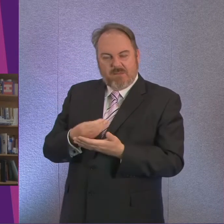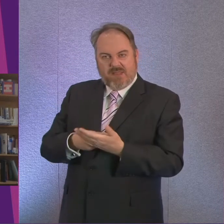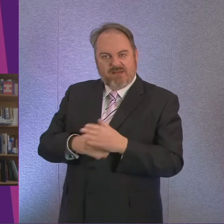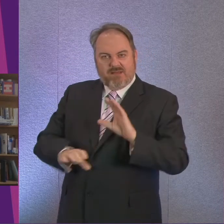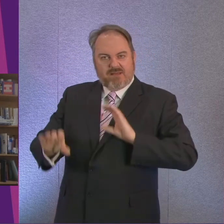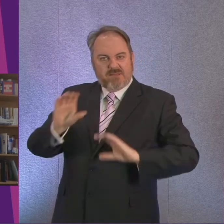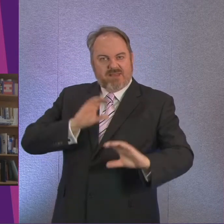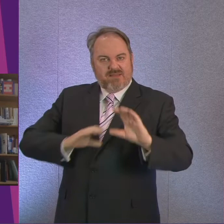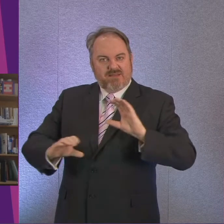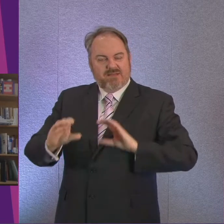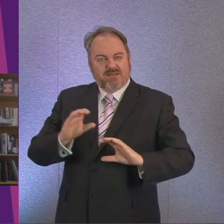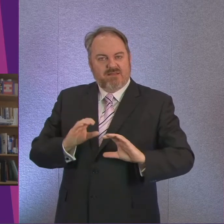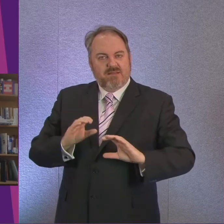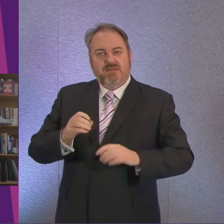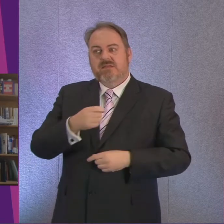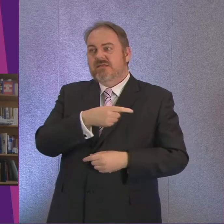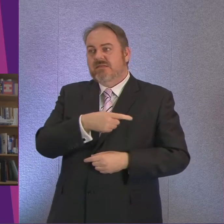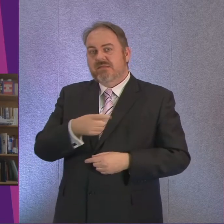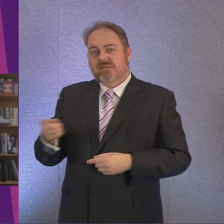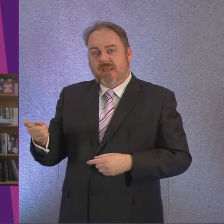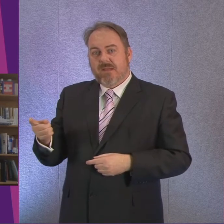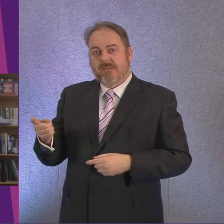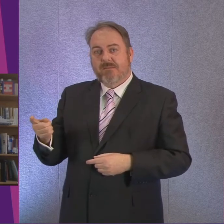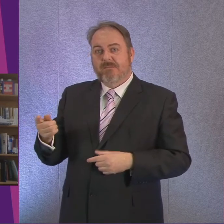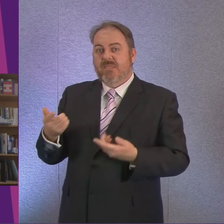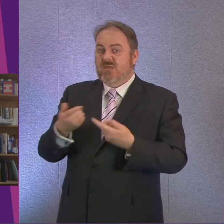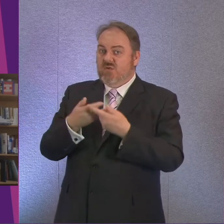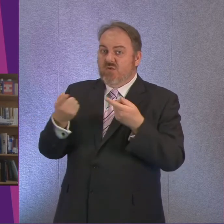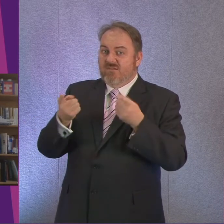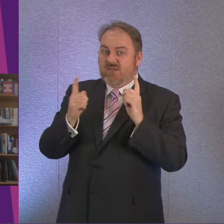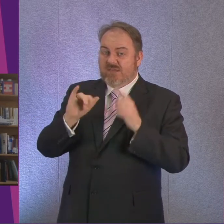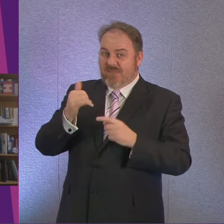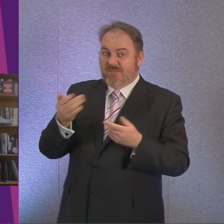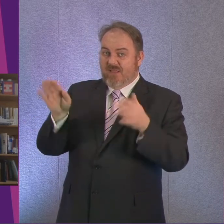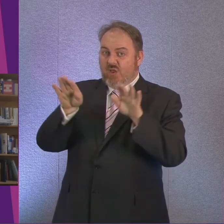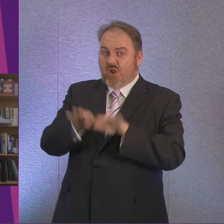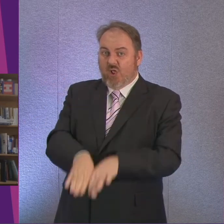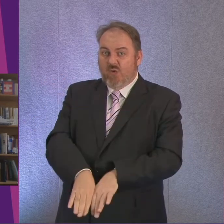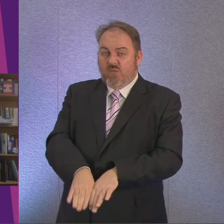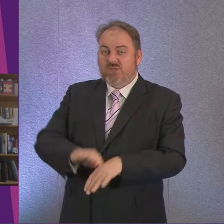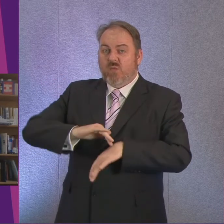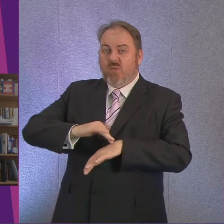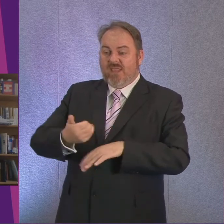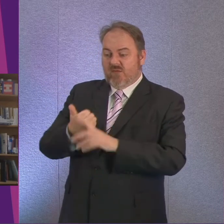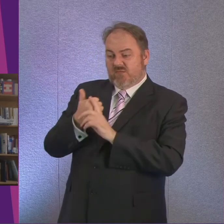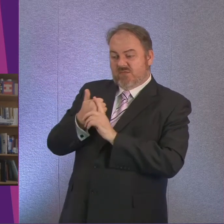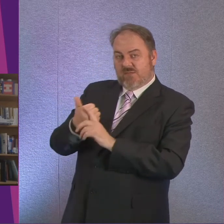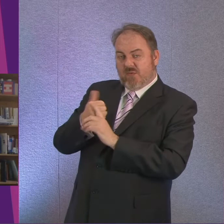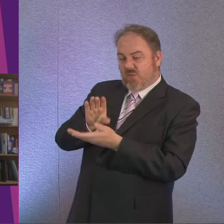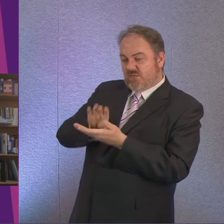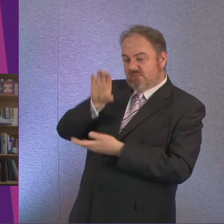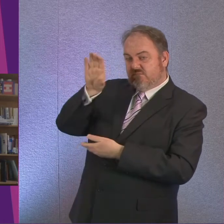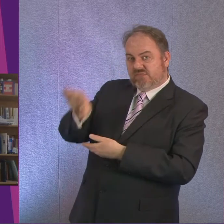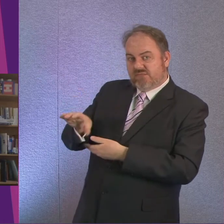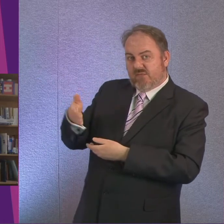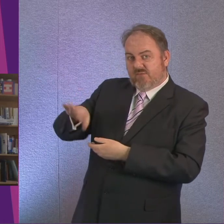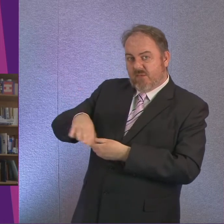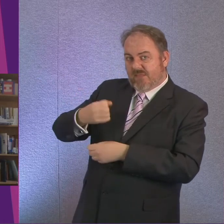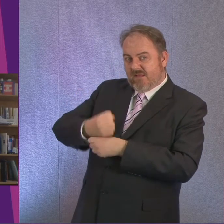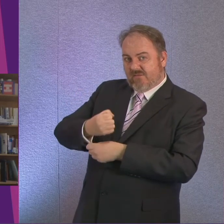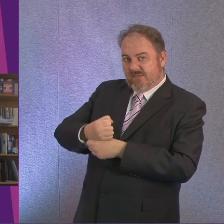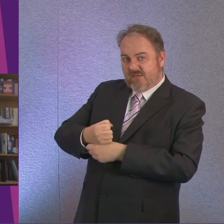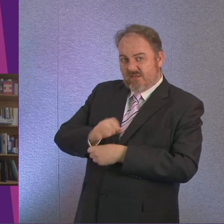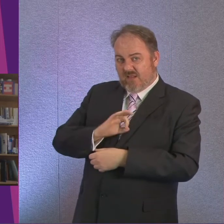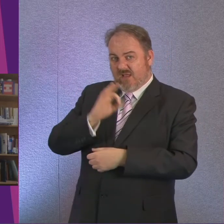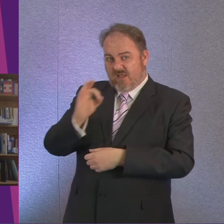some institutions may actually fail financially without intervention from the government? And is the Scottish Government ready to step in